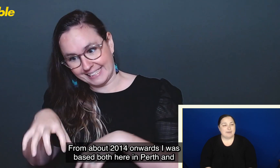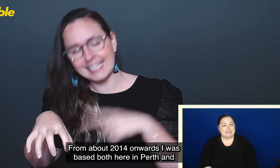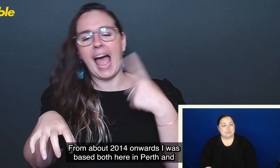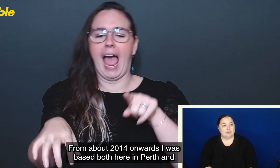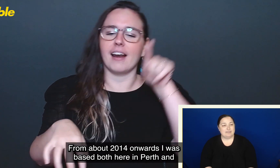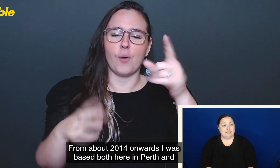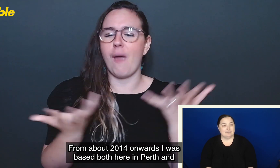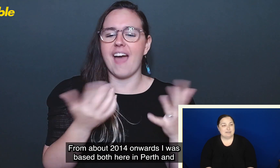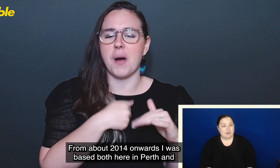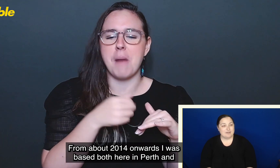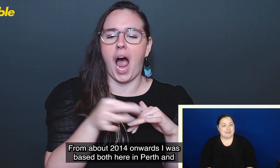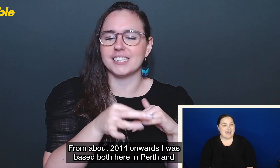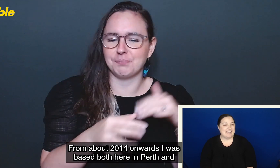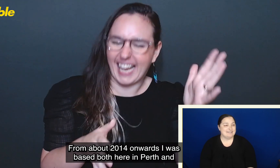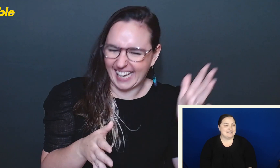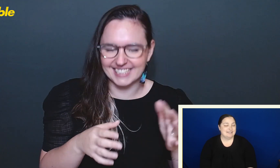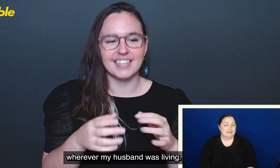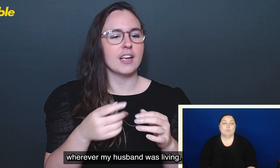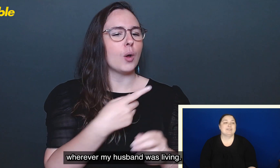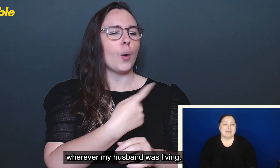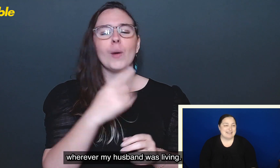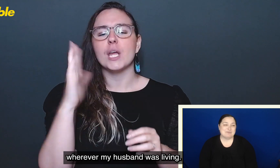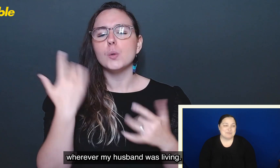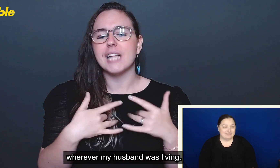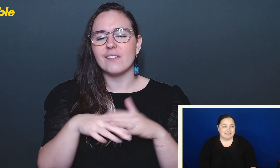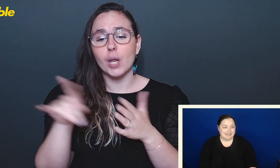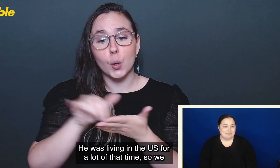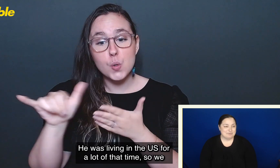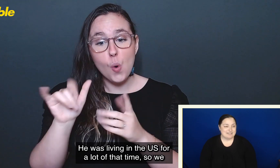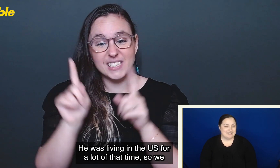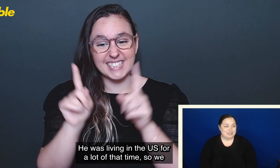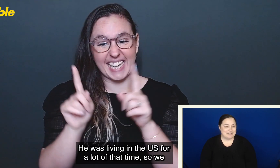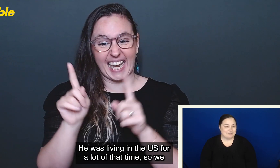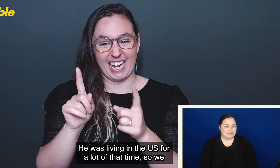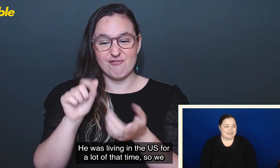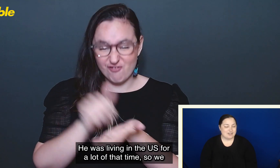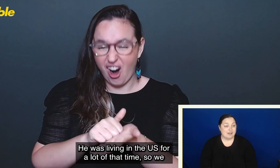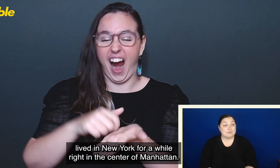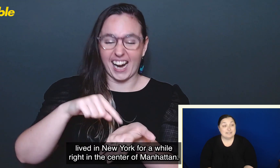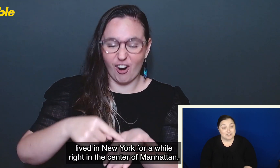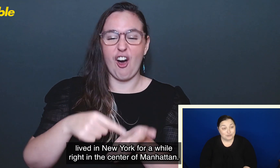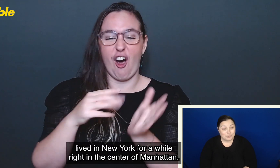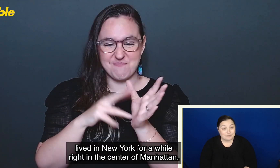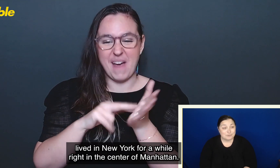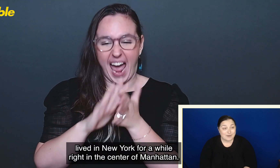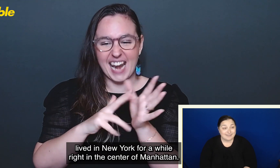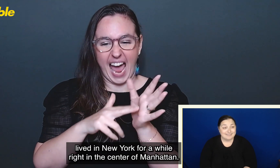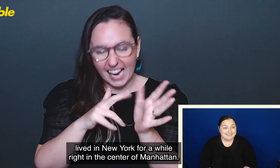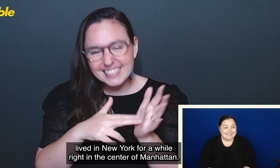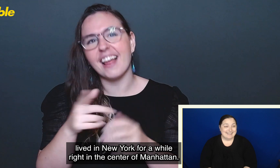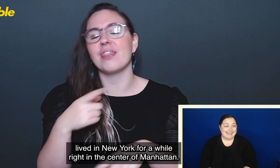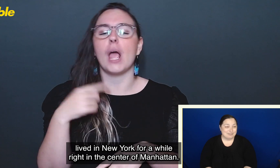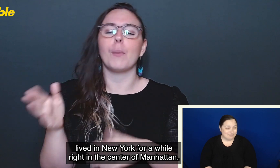was sort of based both here in Perth and wherever my husband was living. He was living in the US for a lot of that time. So we lived in New York for